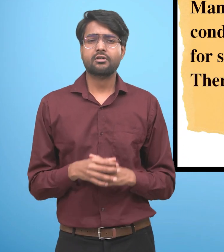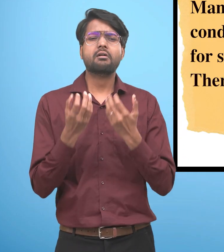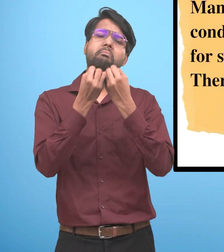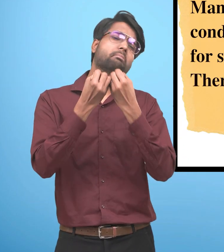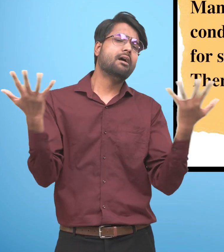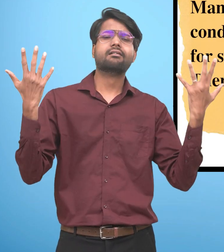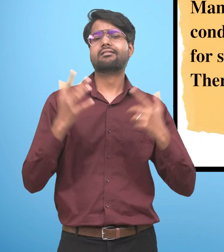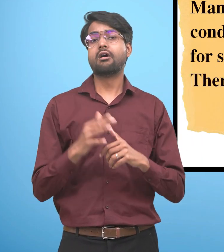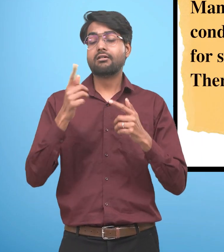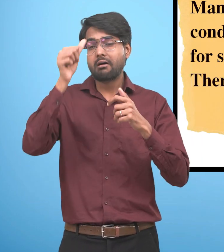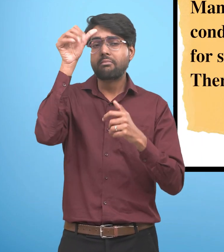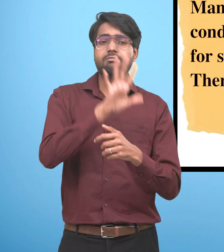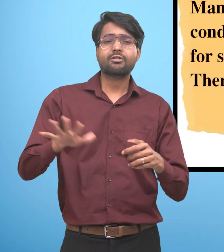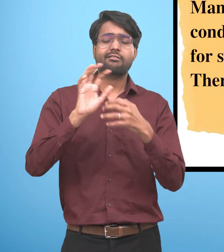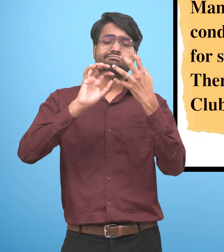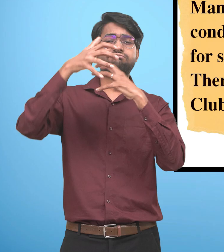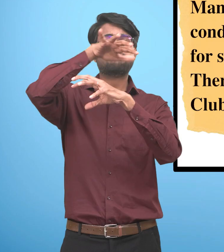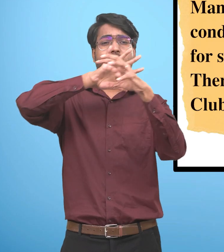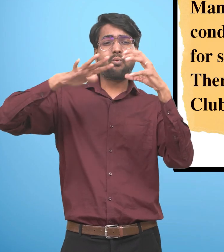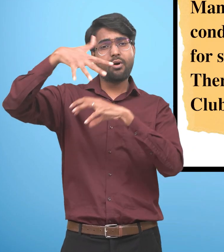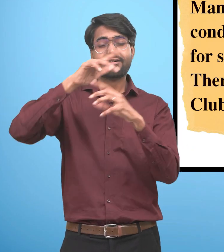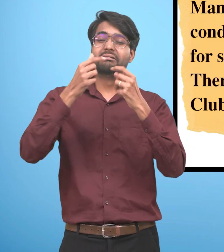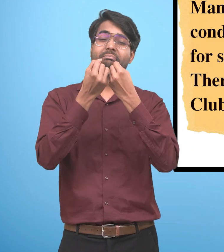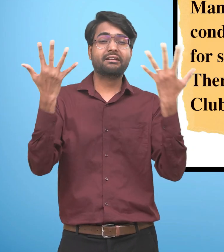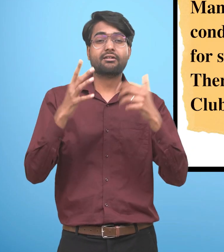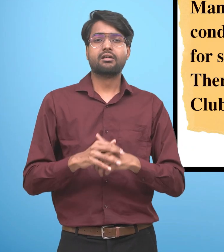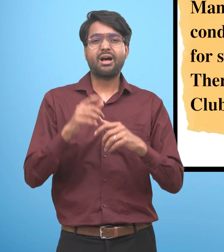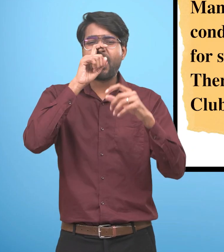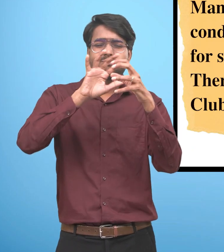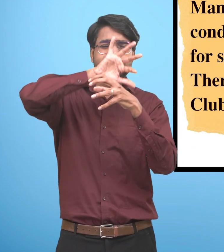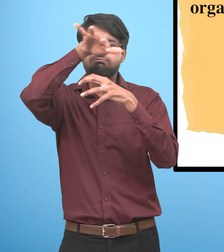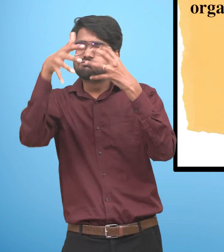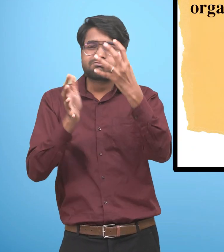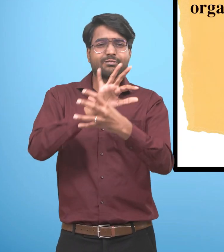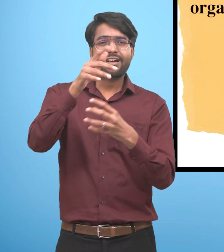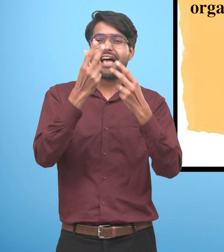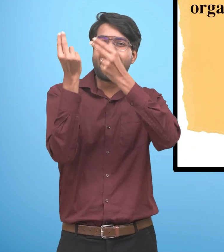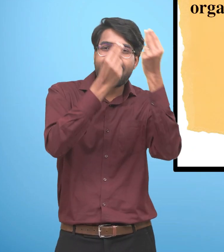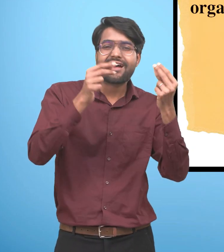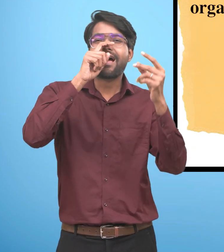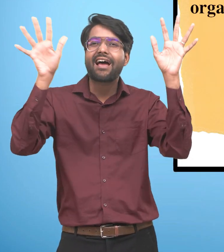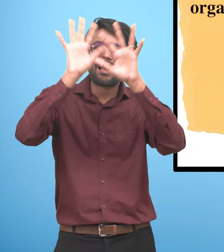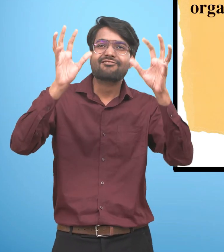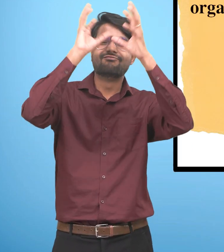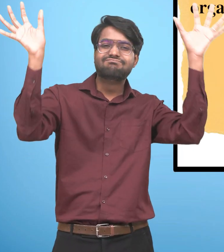There are many amateur astronomy clubs all over the country which organize sky watching